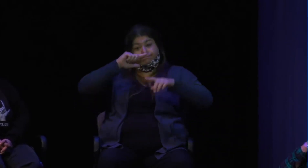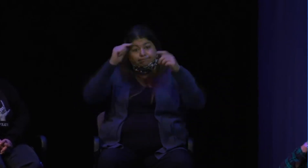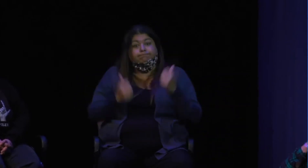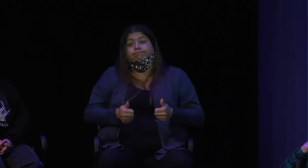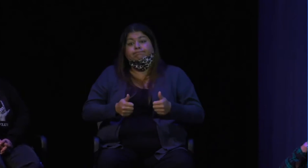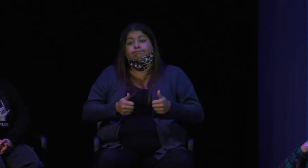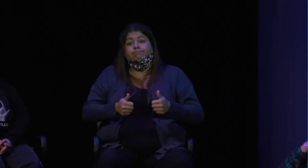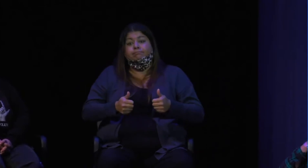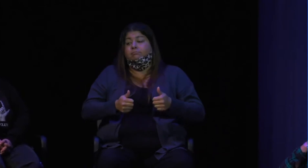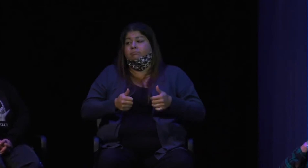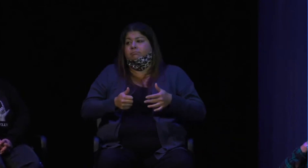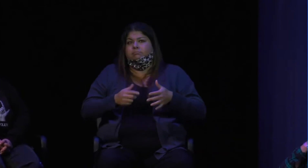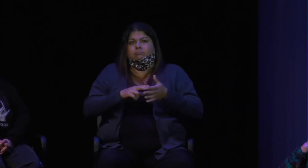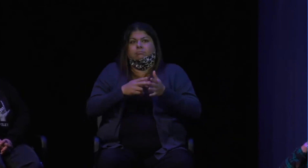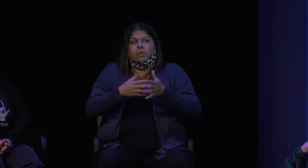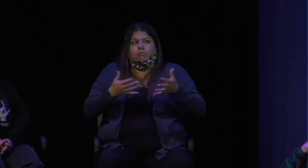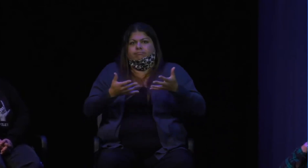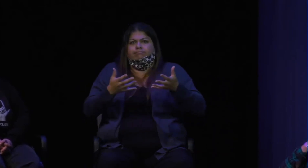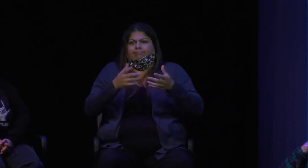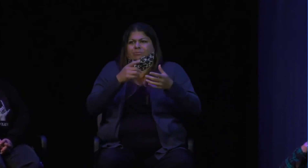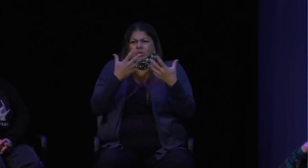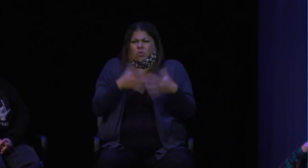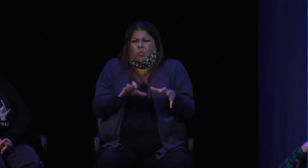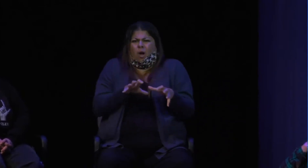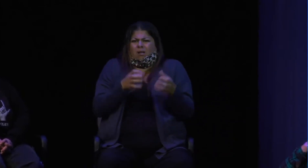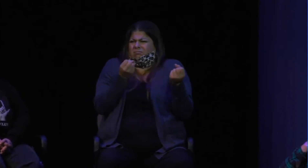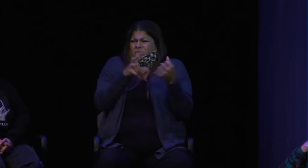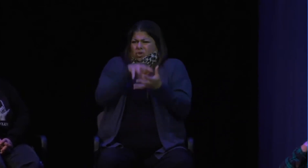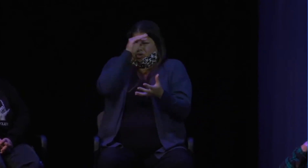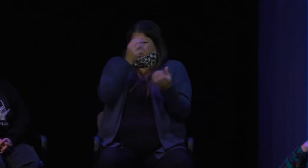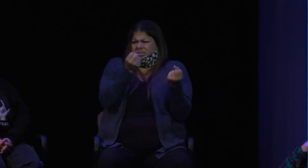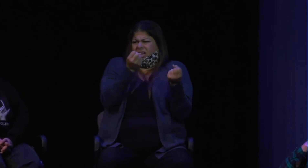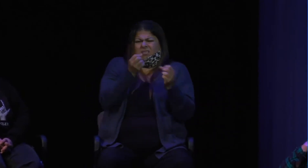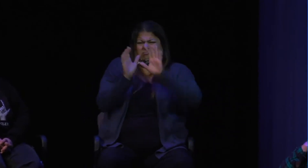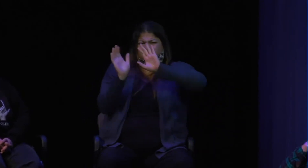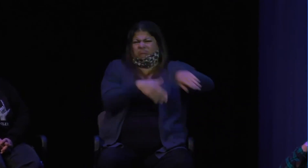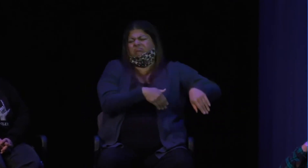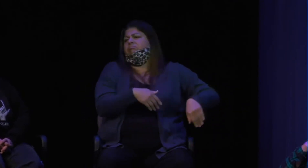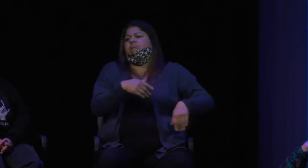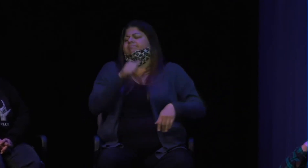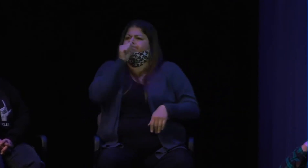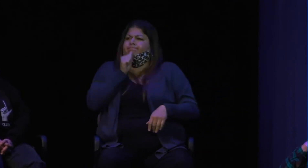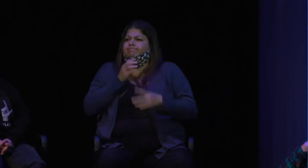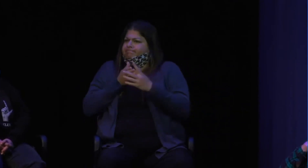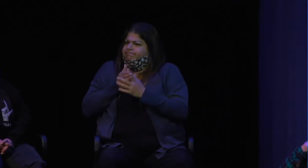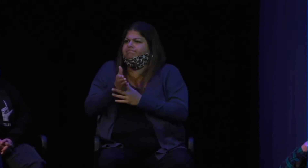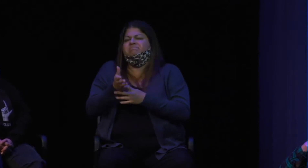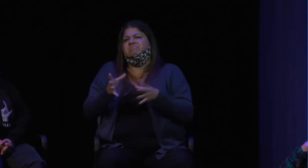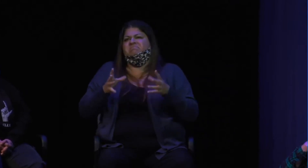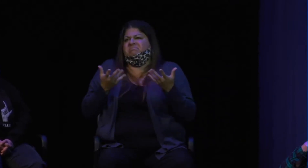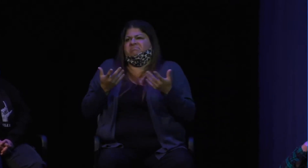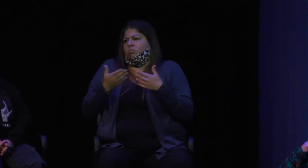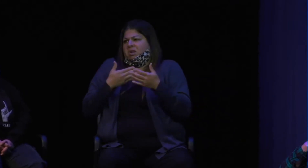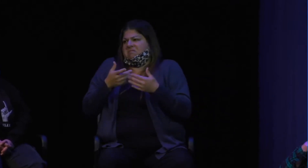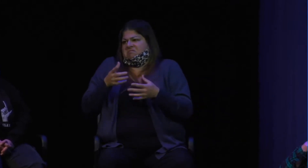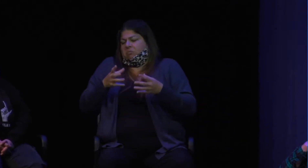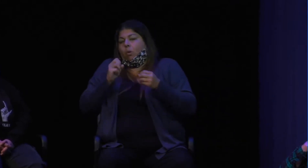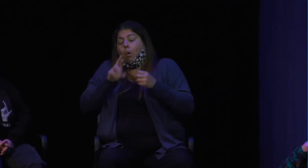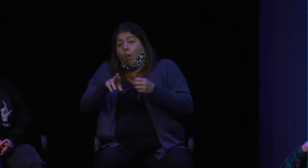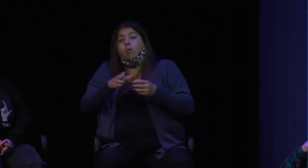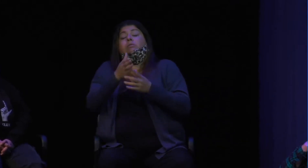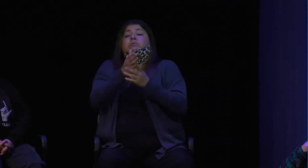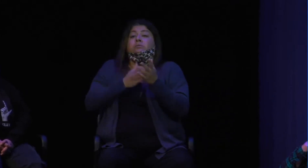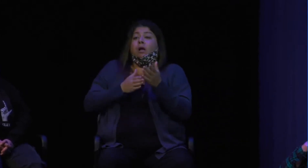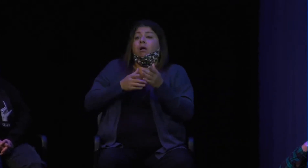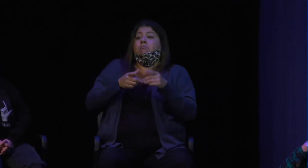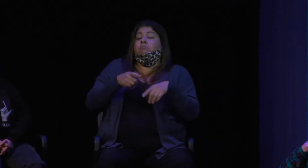that before my profound hearing loss. And then suddenly, you know, I had this major loss and people wanted to speak to me